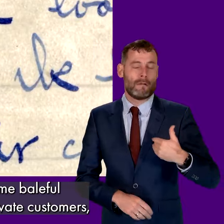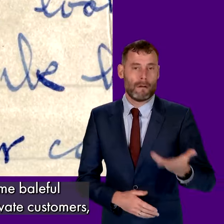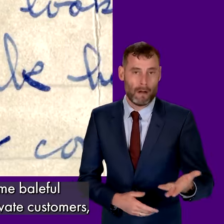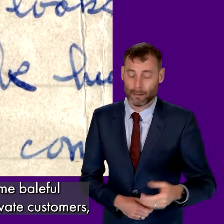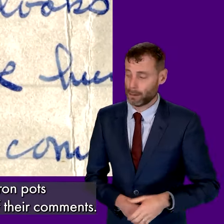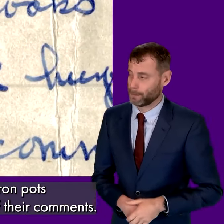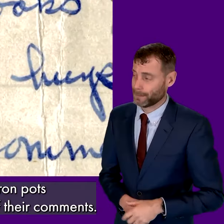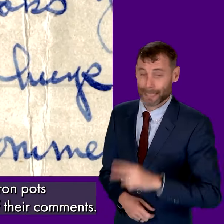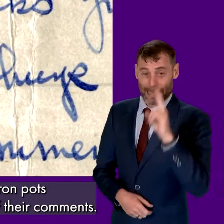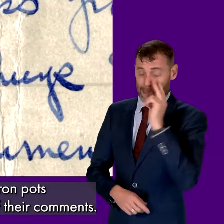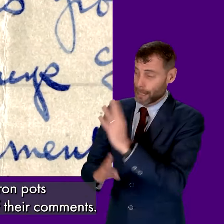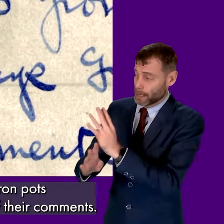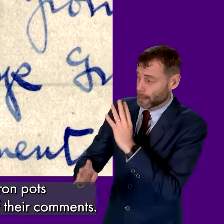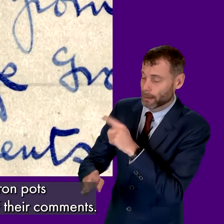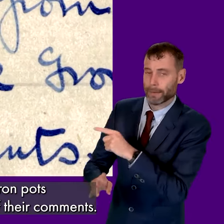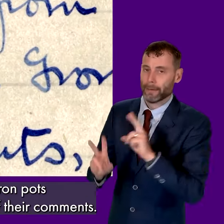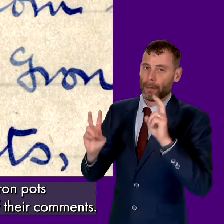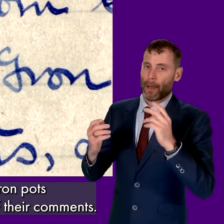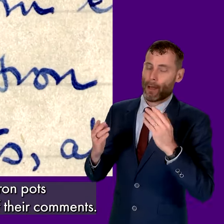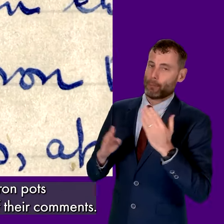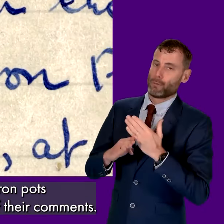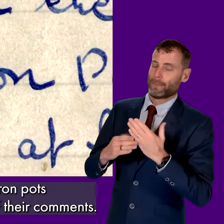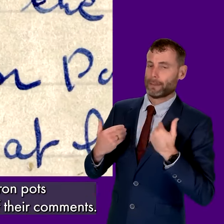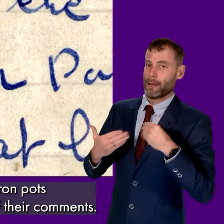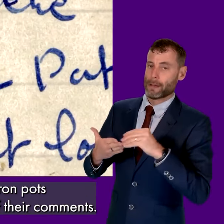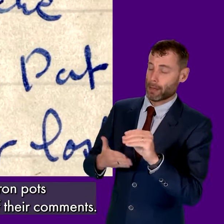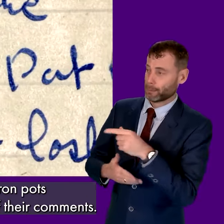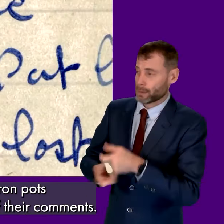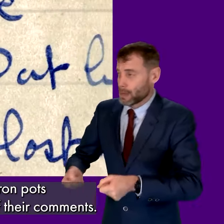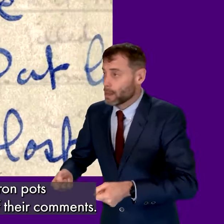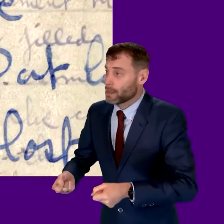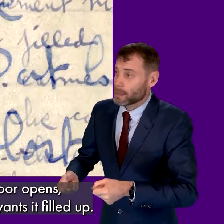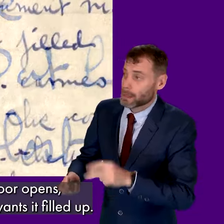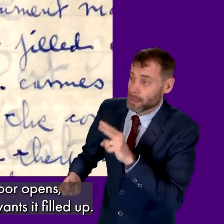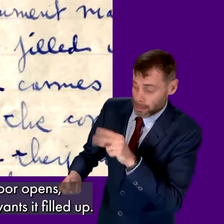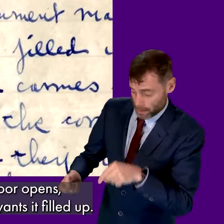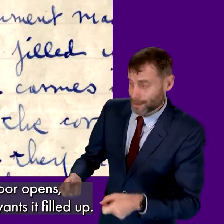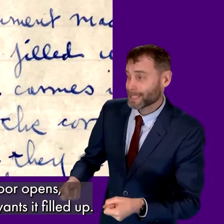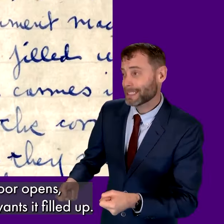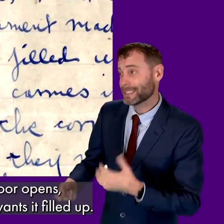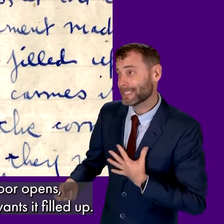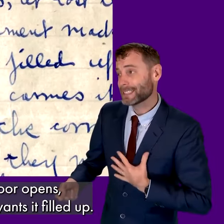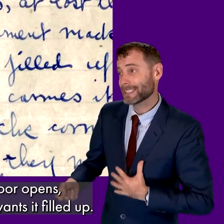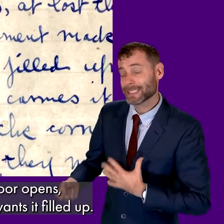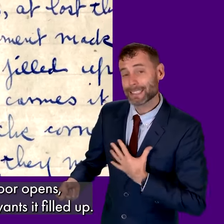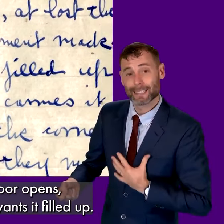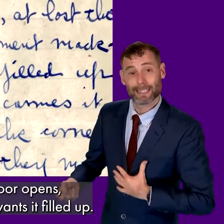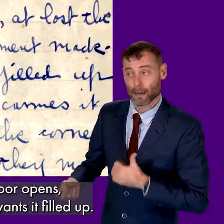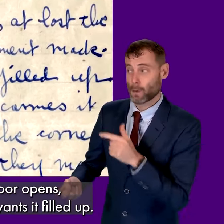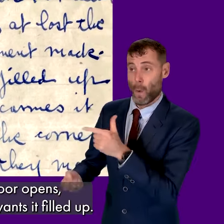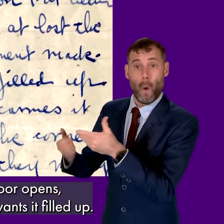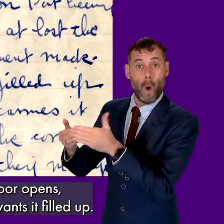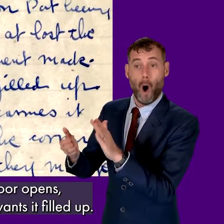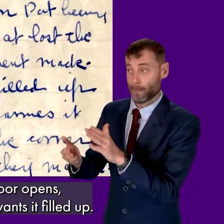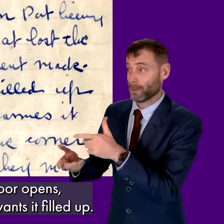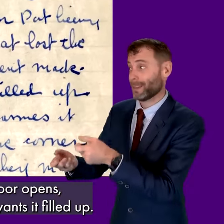private customers, the huge iron pot being the object of their comments. At last, the door opens. She explains